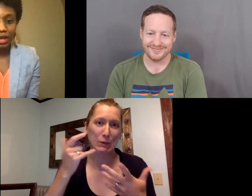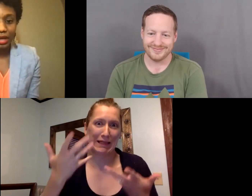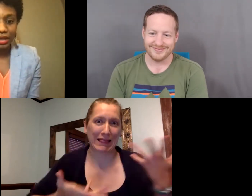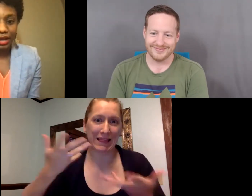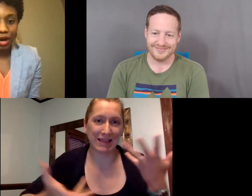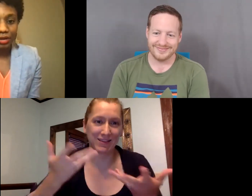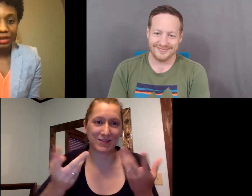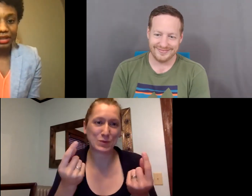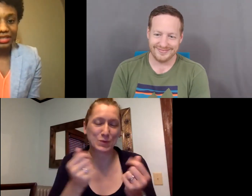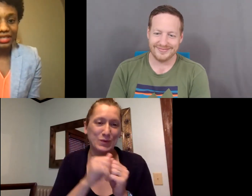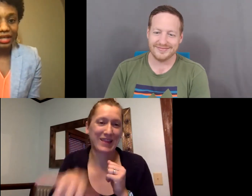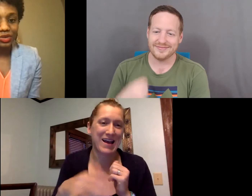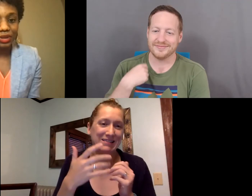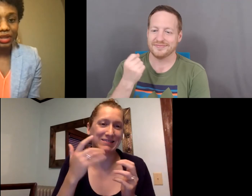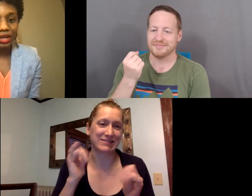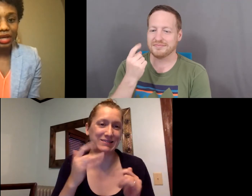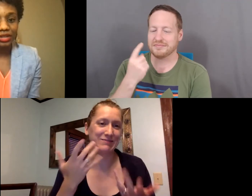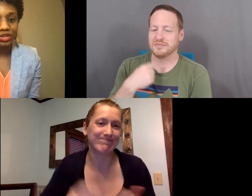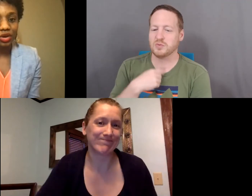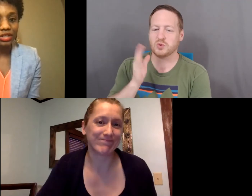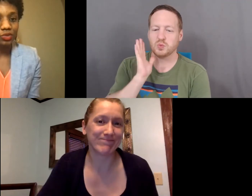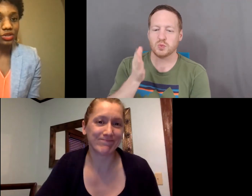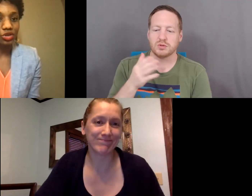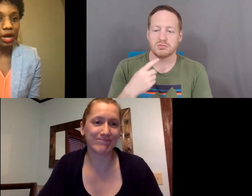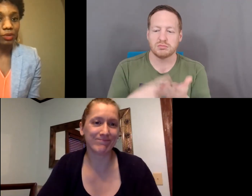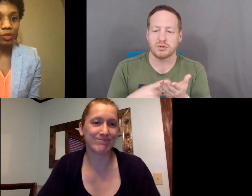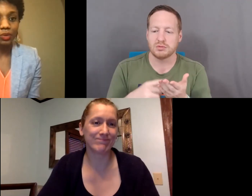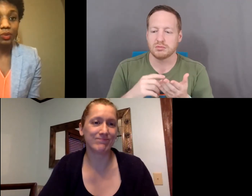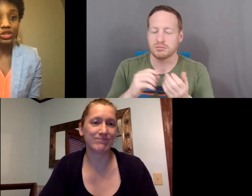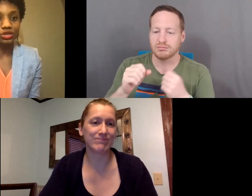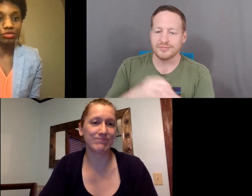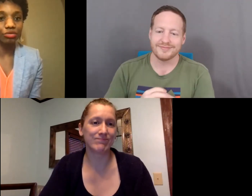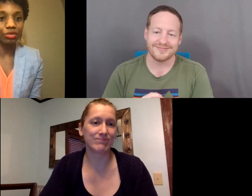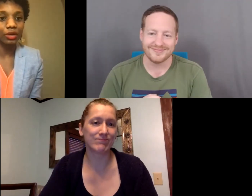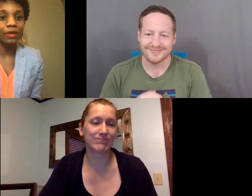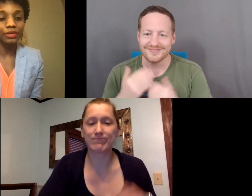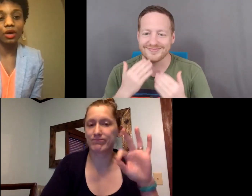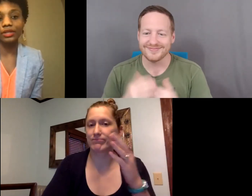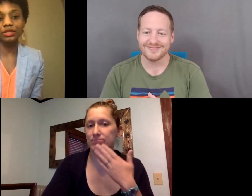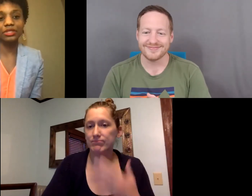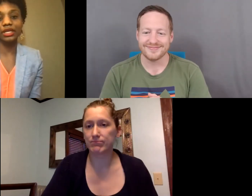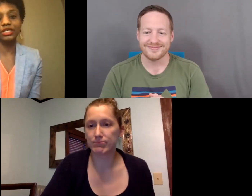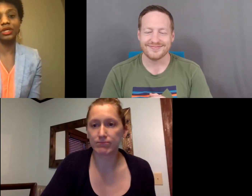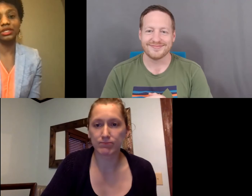Yeah, I know our committee is next week, and so I just wasn't sure what we should do. So, and Tim's saying, yes, we can discuss